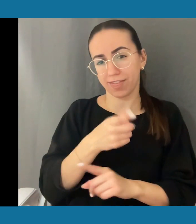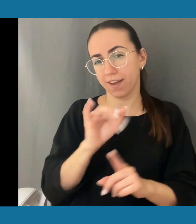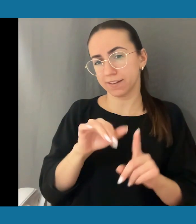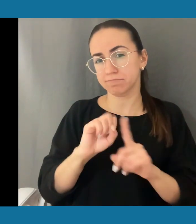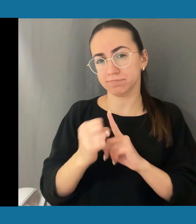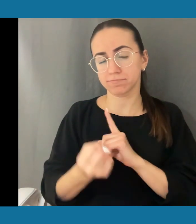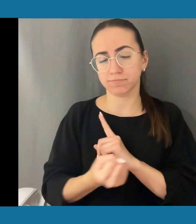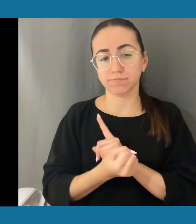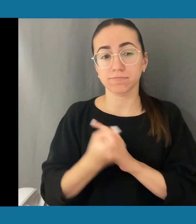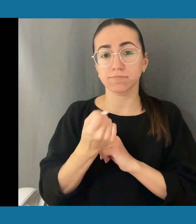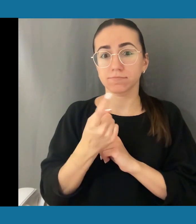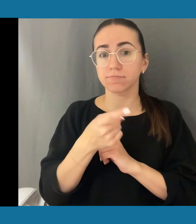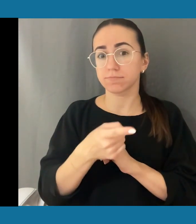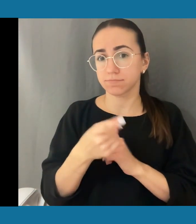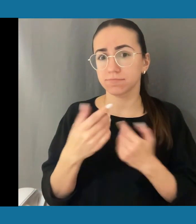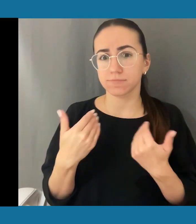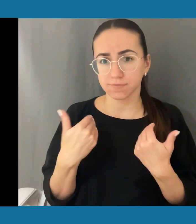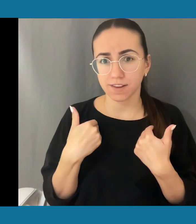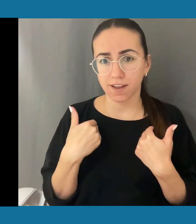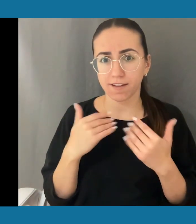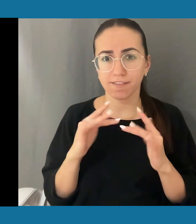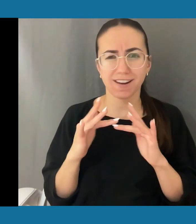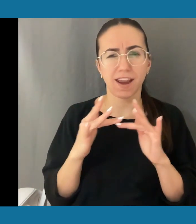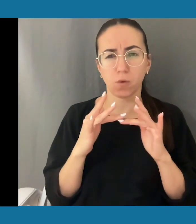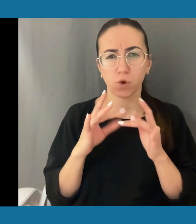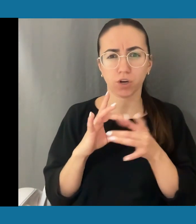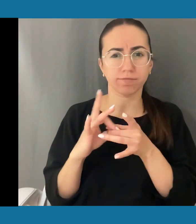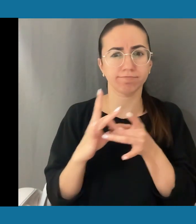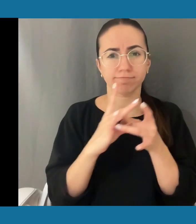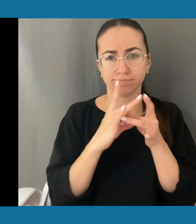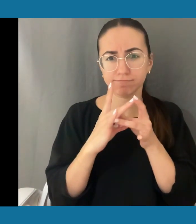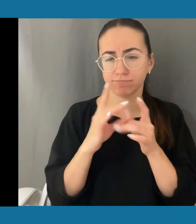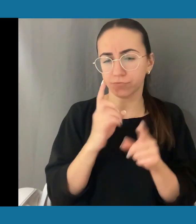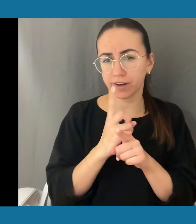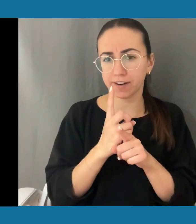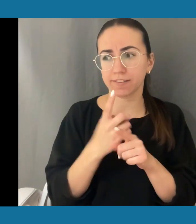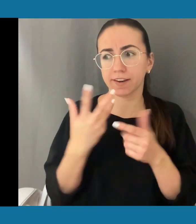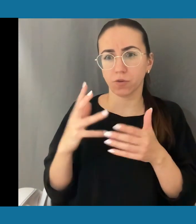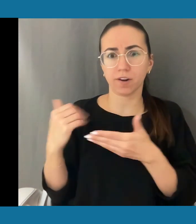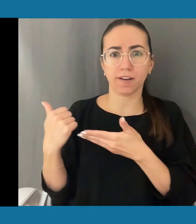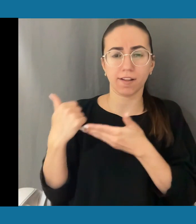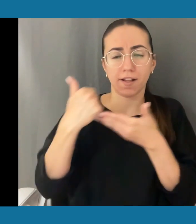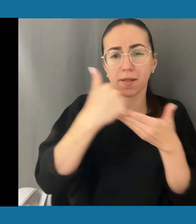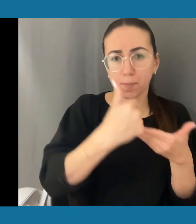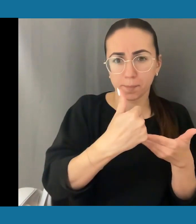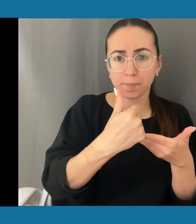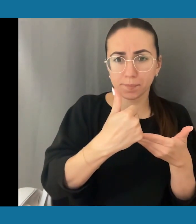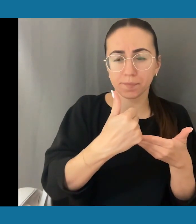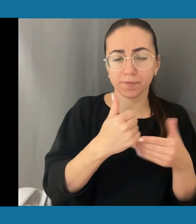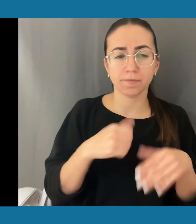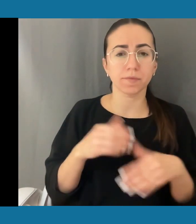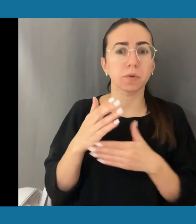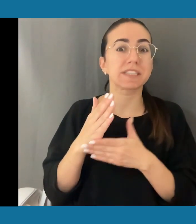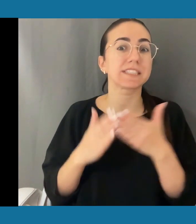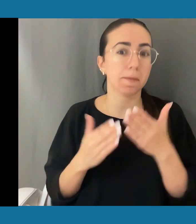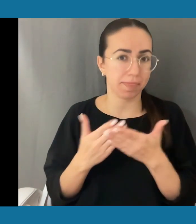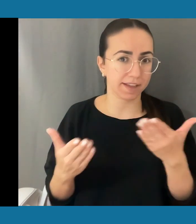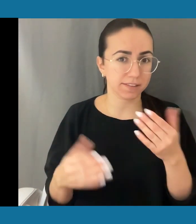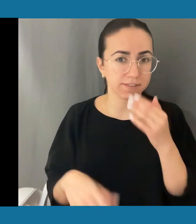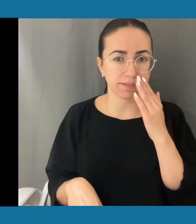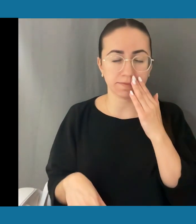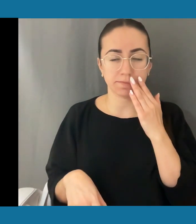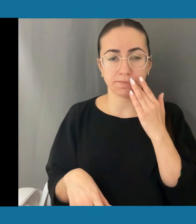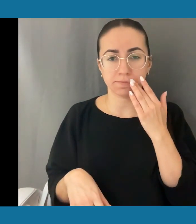they have that network already that can help, it looks like, with some aspects in